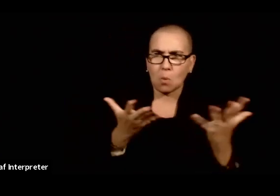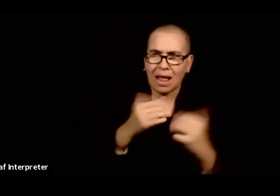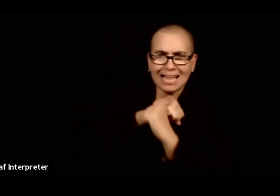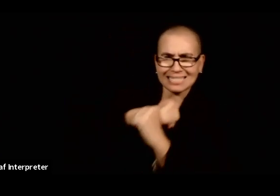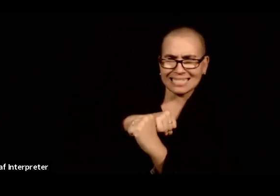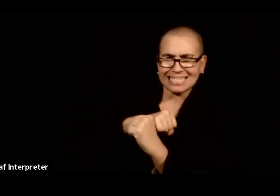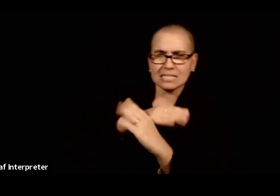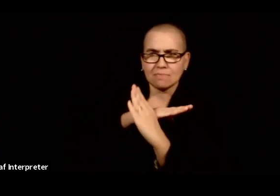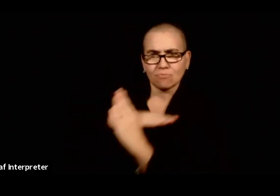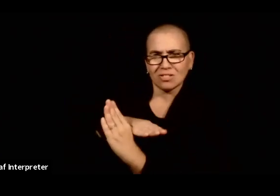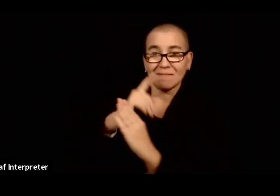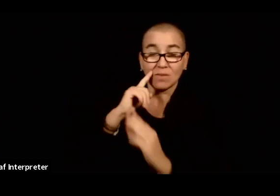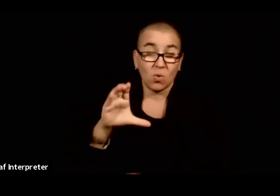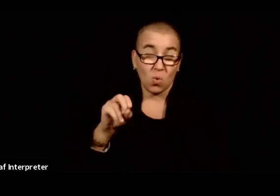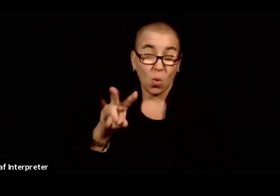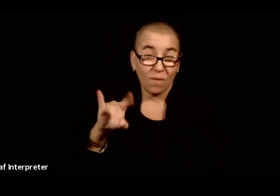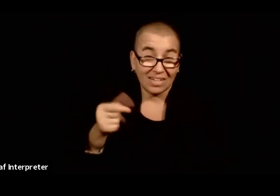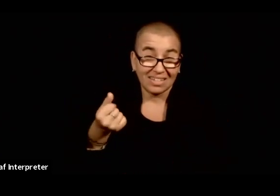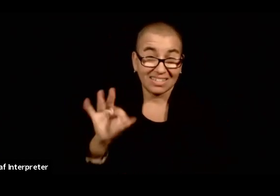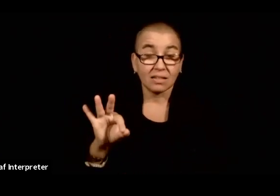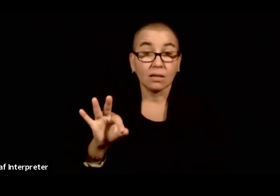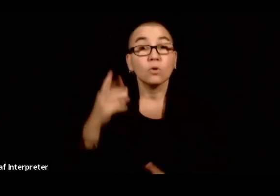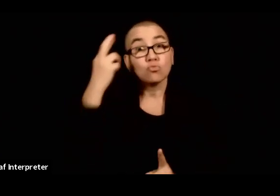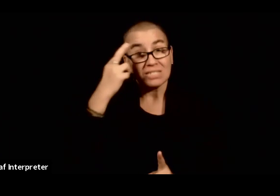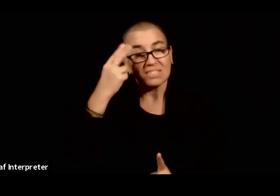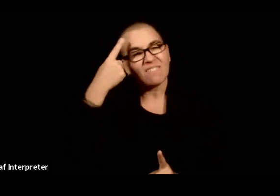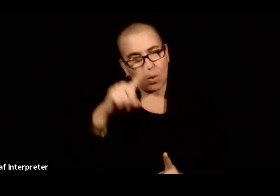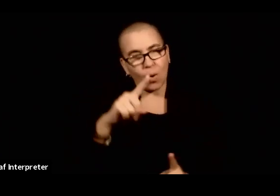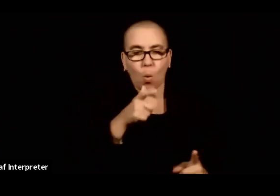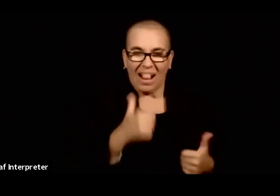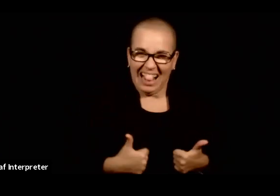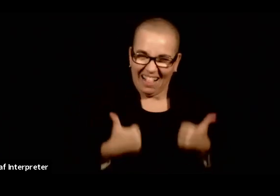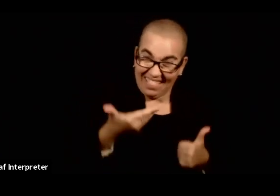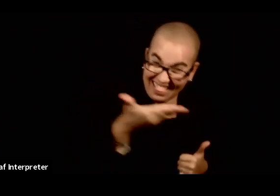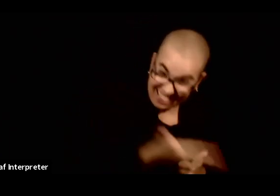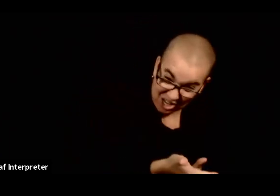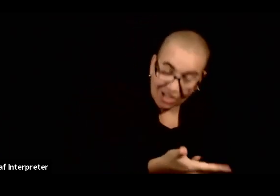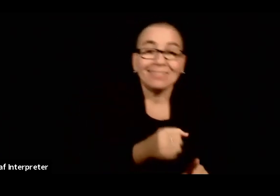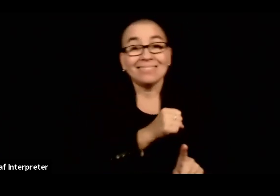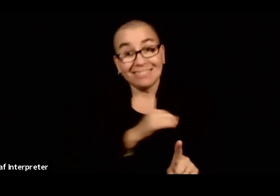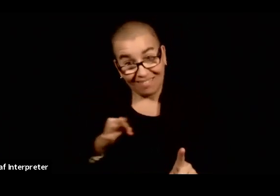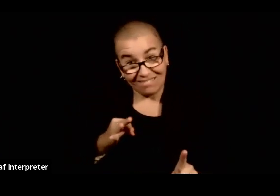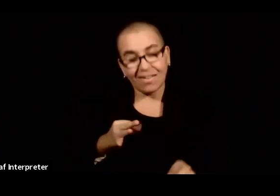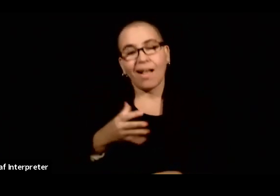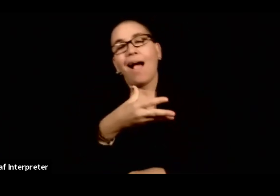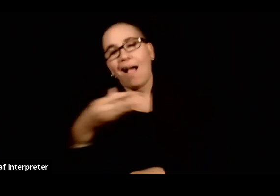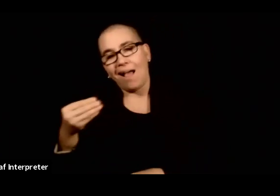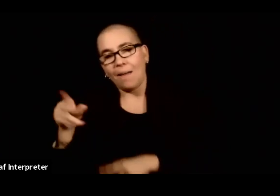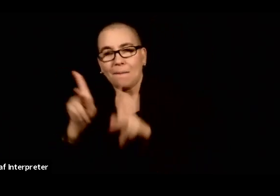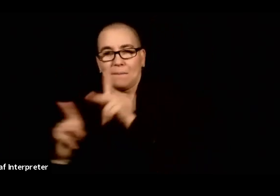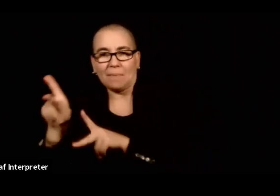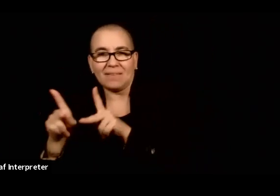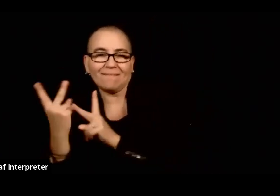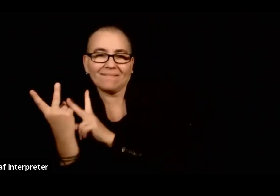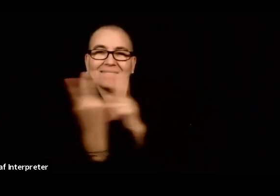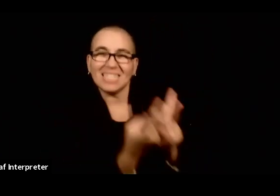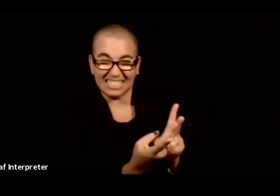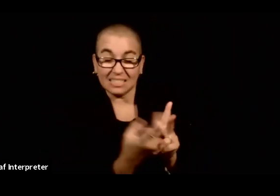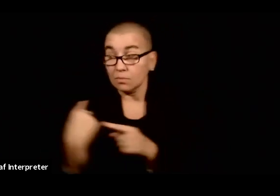or visiting service provider within the last 28 days. The guidance has two levels that